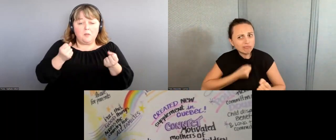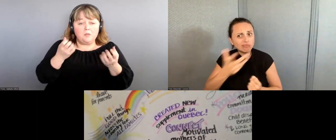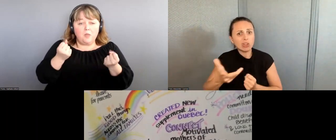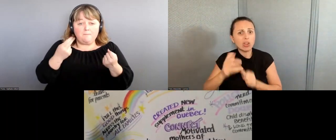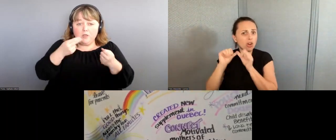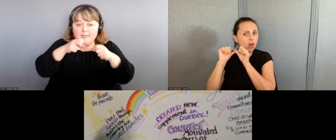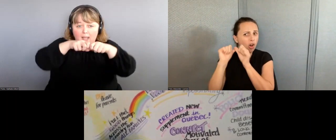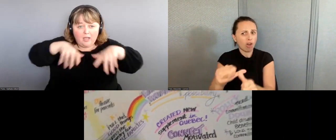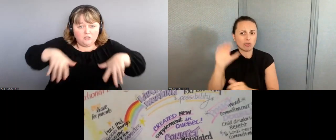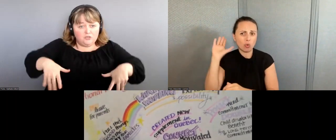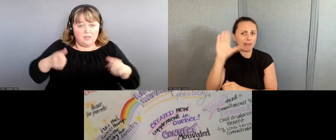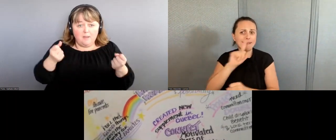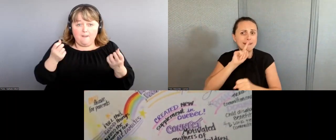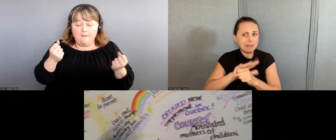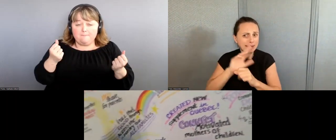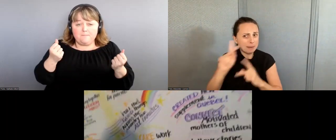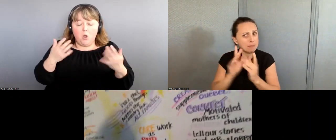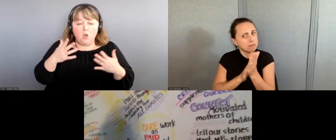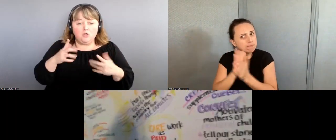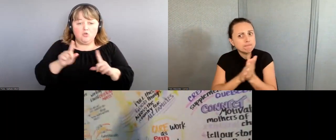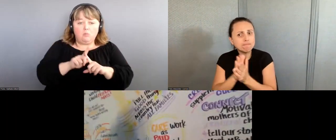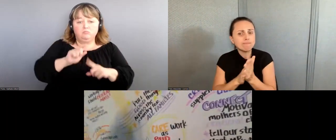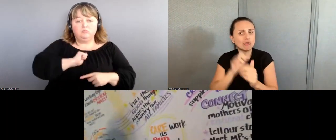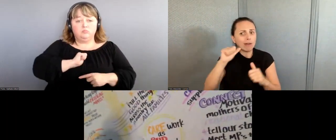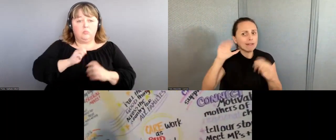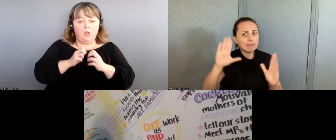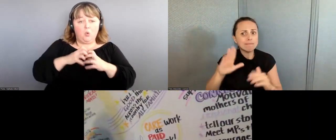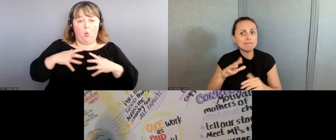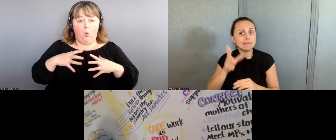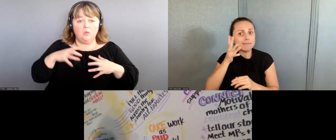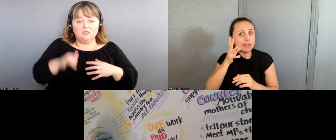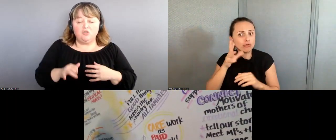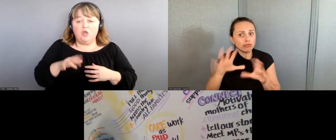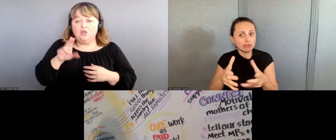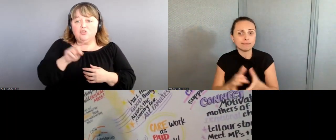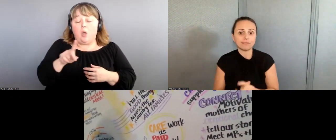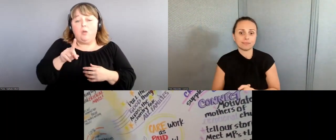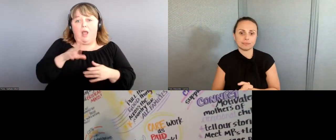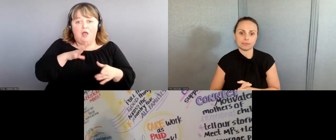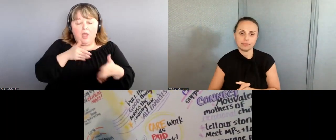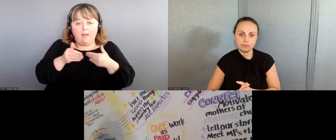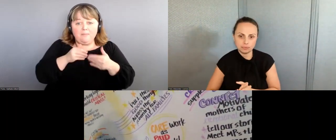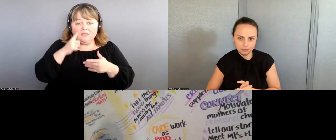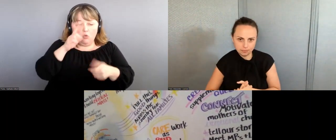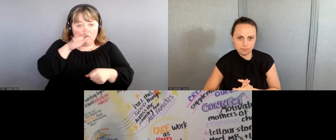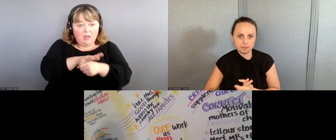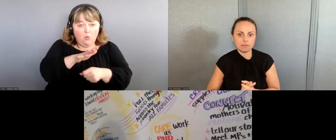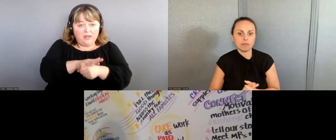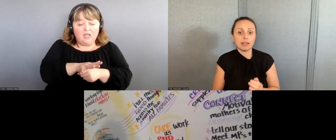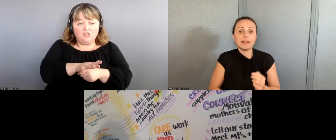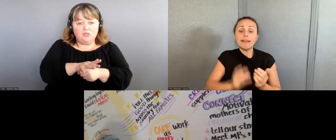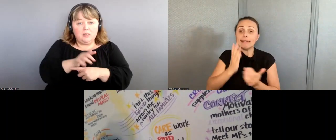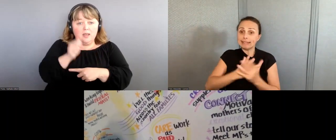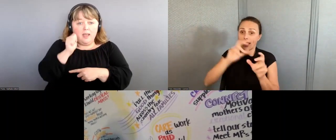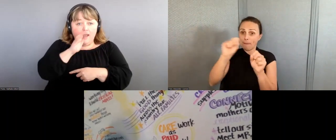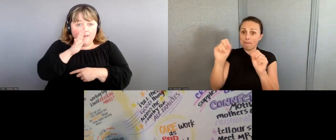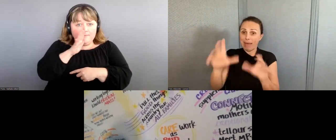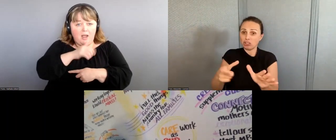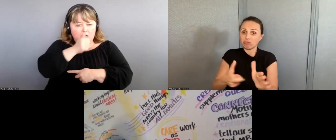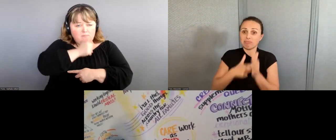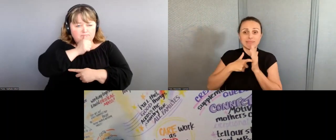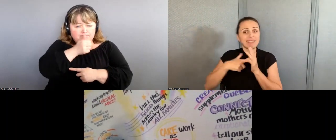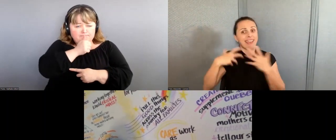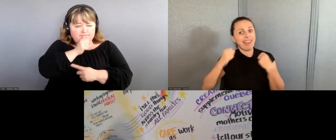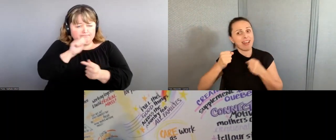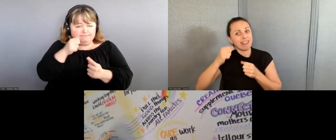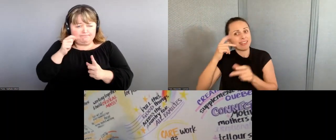very committed and tenacious of those mothers. Some of the magic is needing healthcare